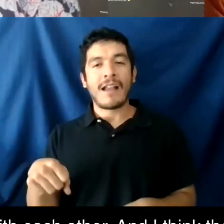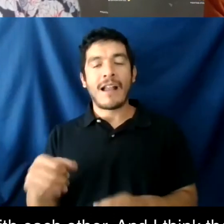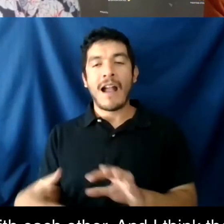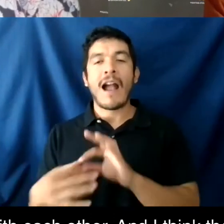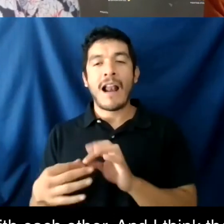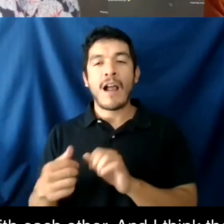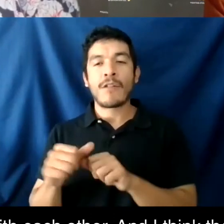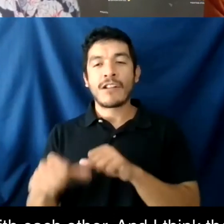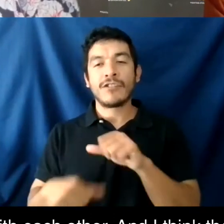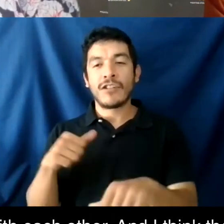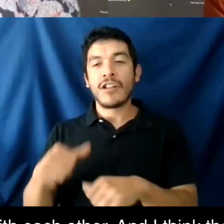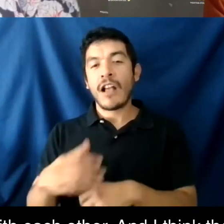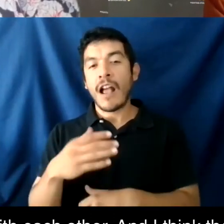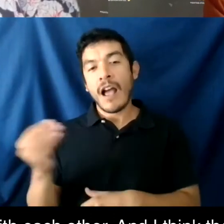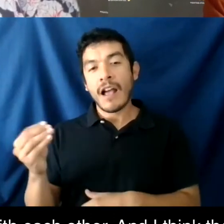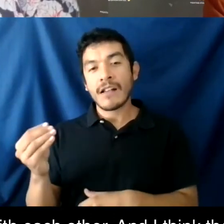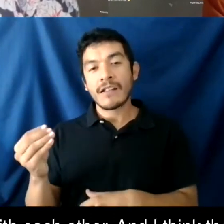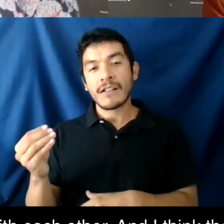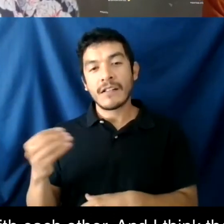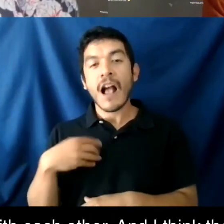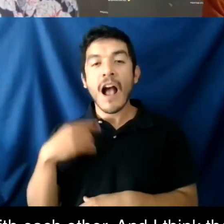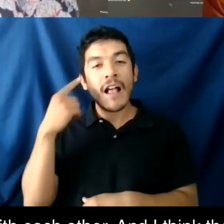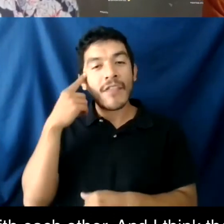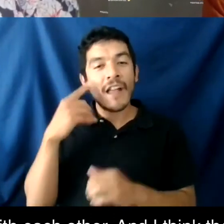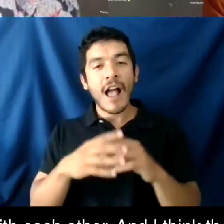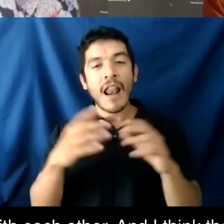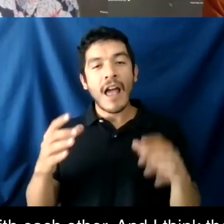with each other. And I think there's